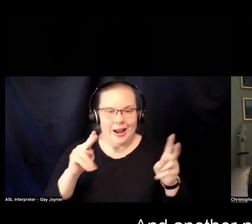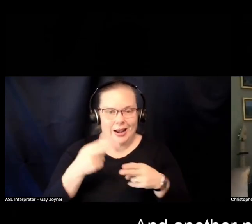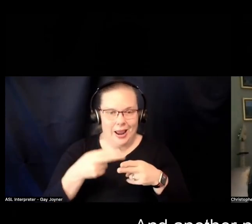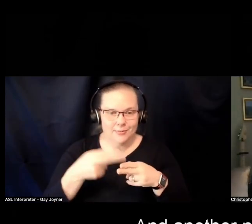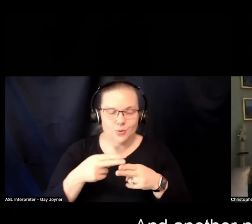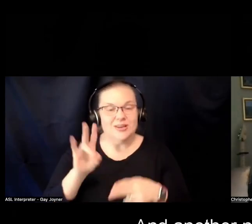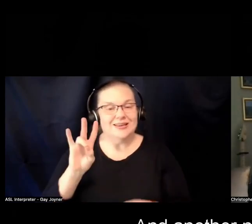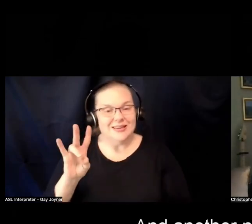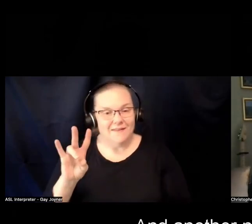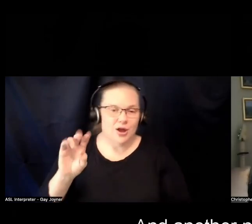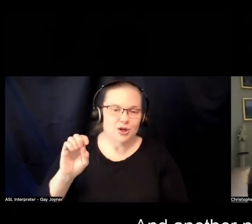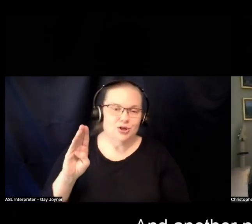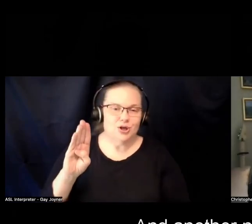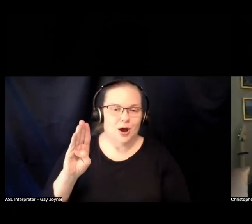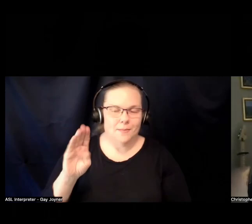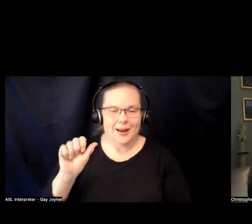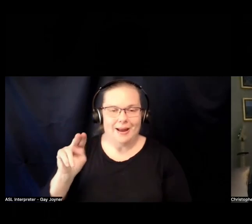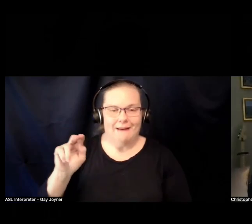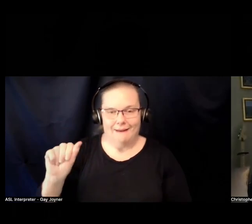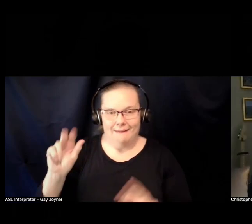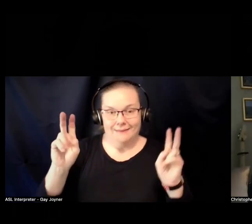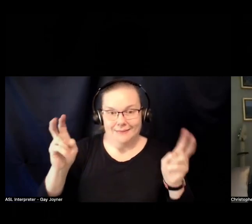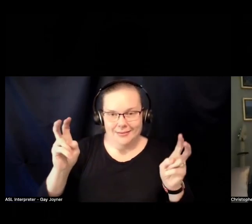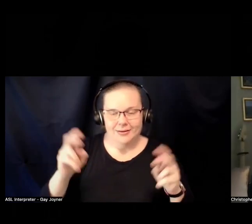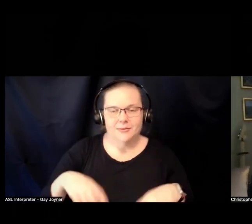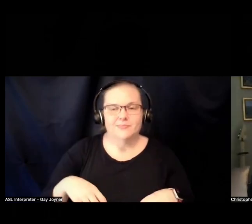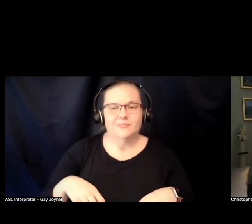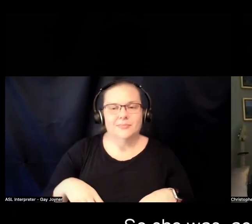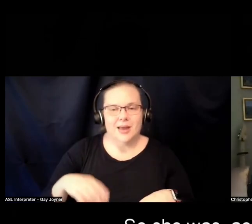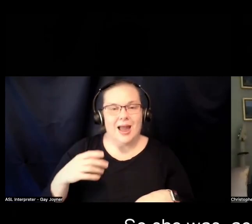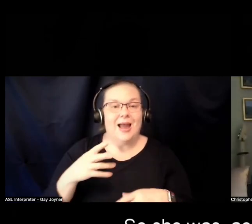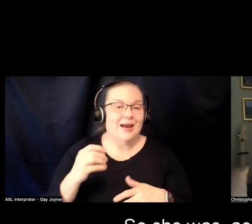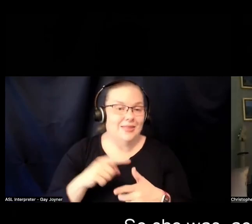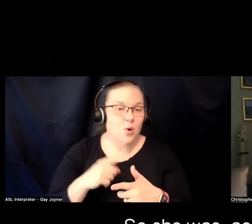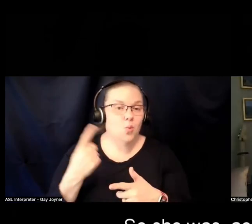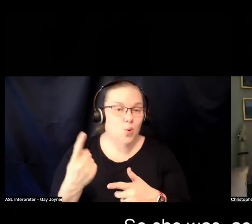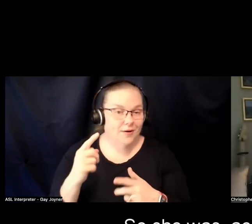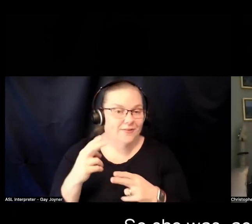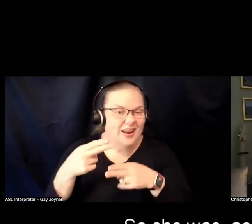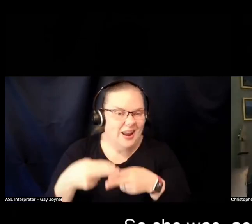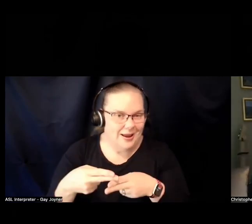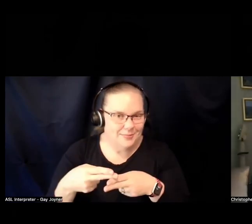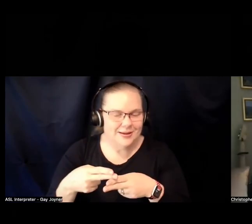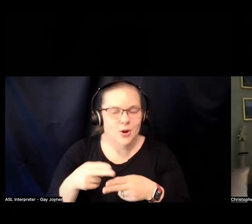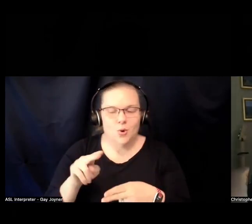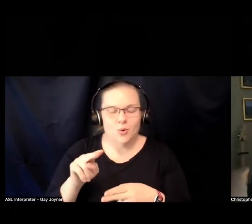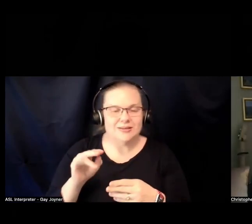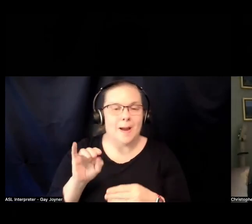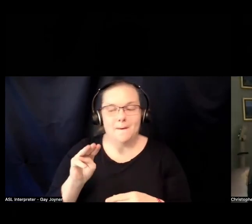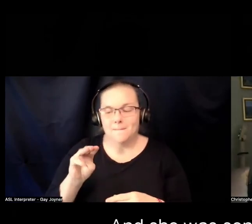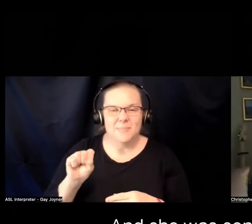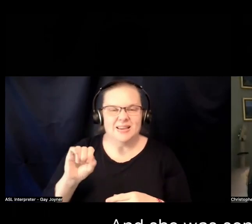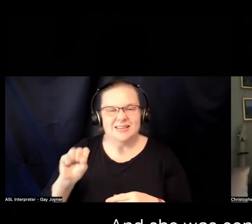And another nickname that Roosevelt gave her in the newspapers was Mrs. Fix-It. So she was, according to President Roosevelt, his Mrs.